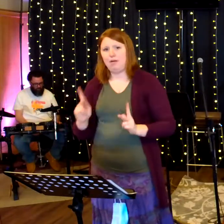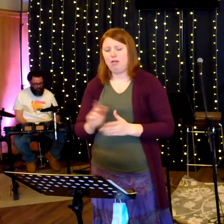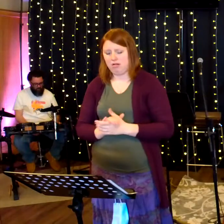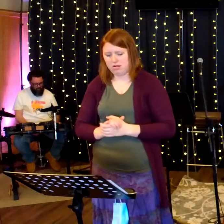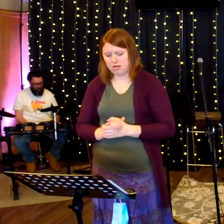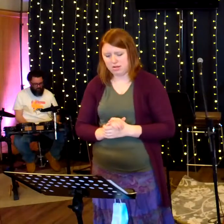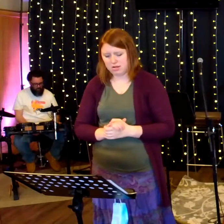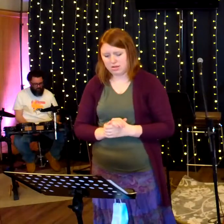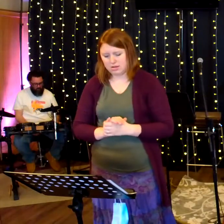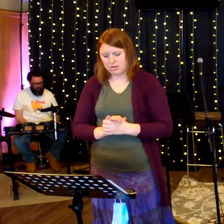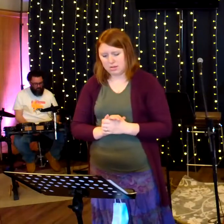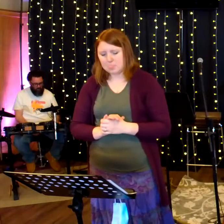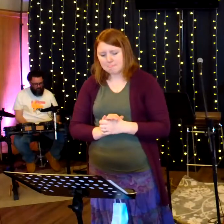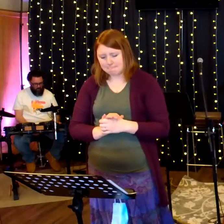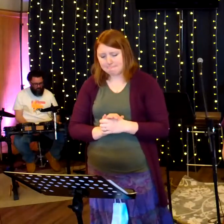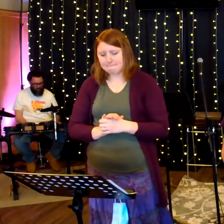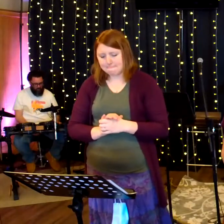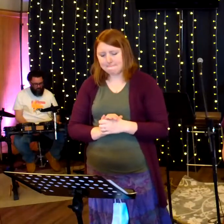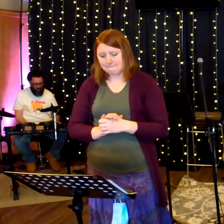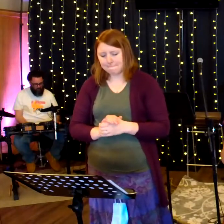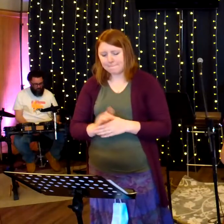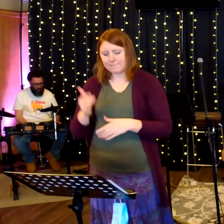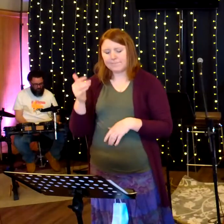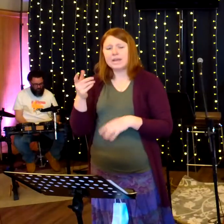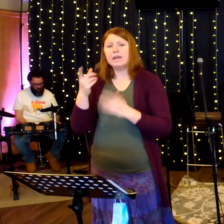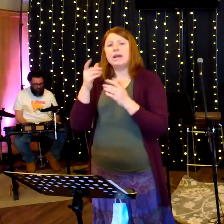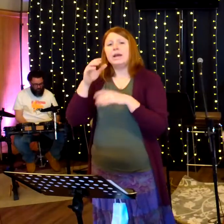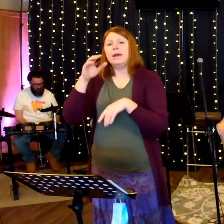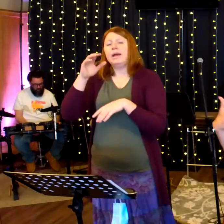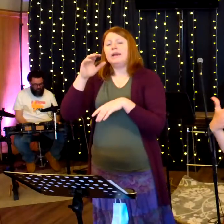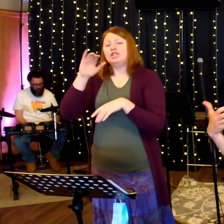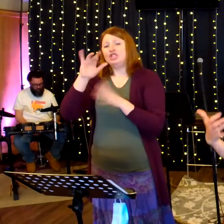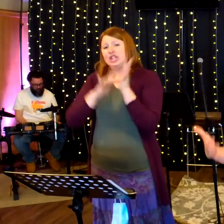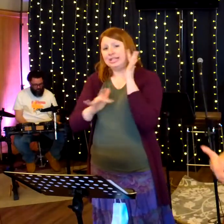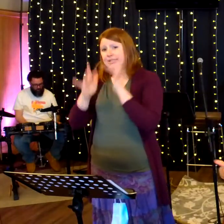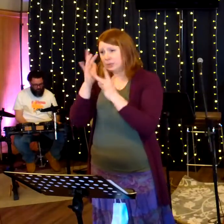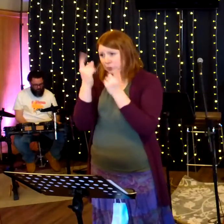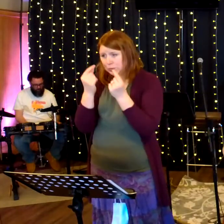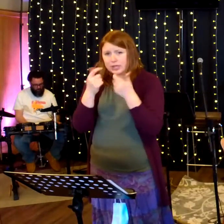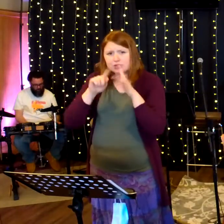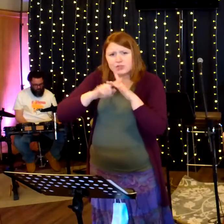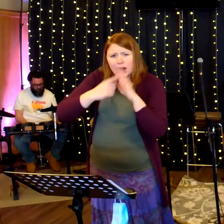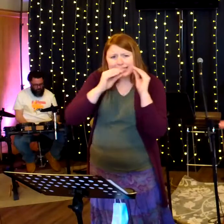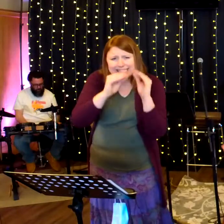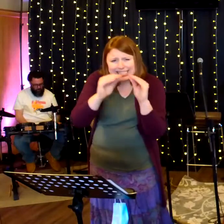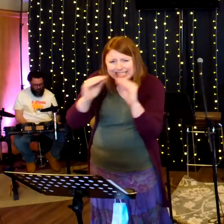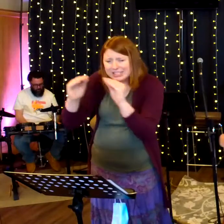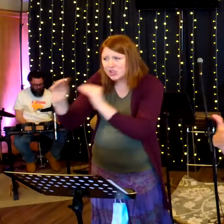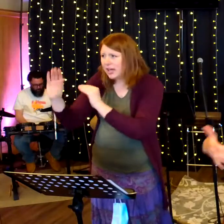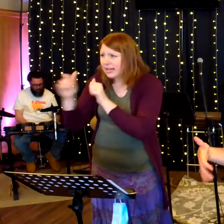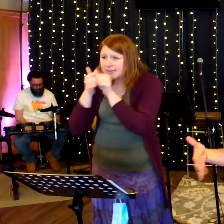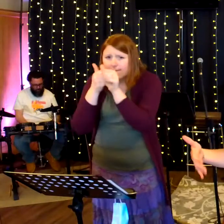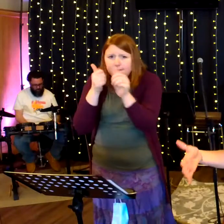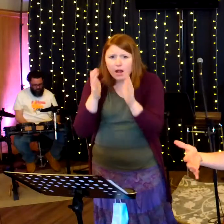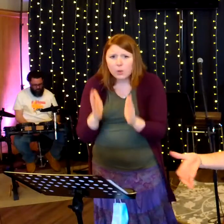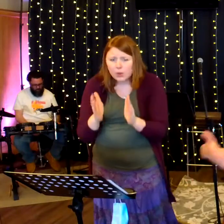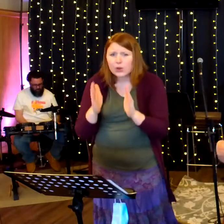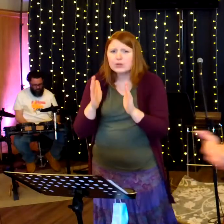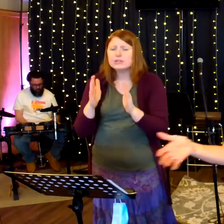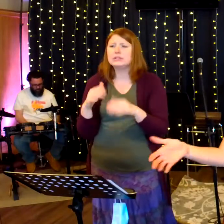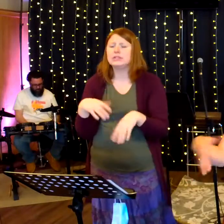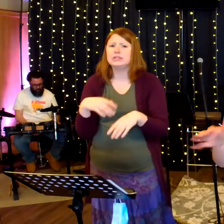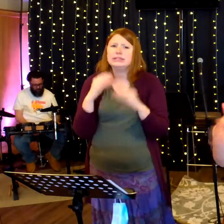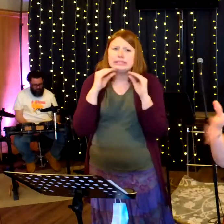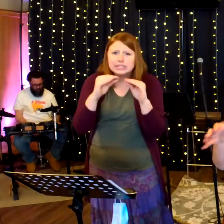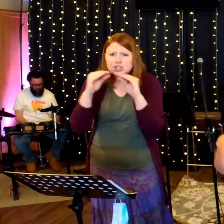up, the hour has come for the Son of Man to be glorified, he starts teaching his disciples and his followers about the things that are yet to come,